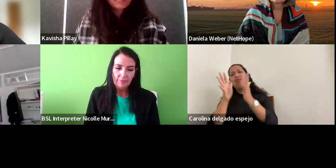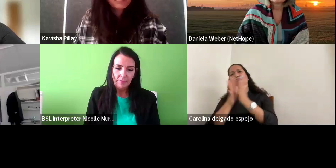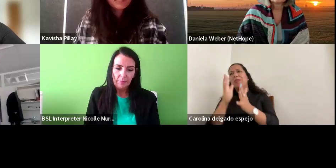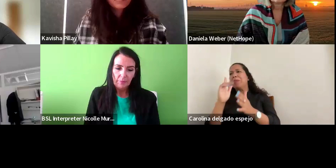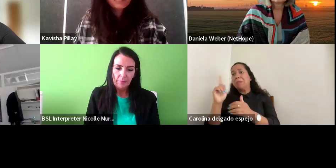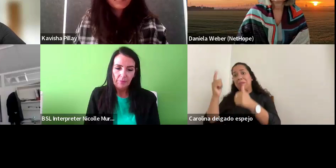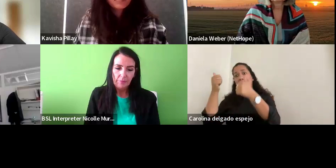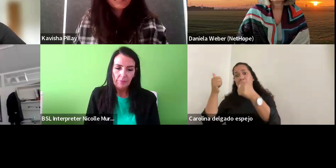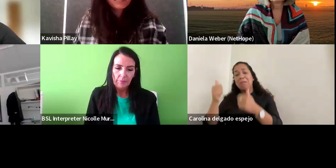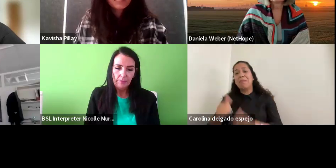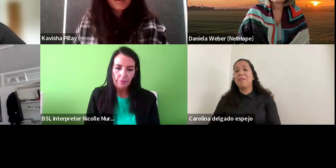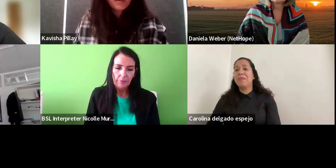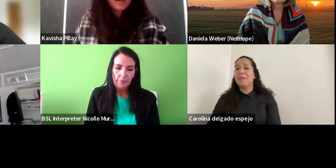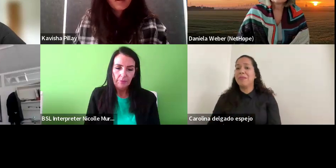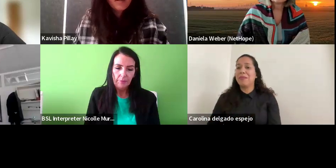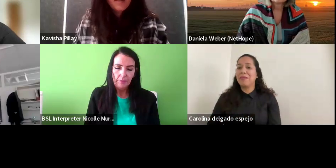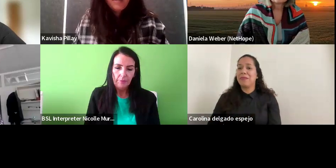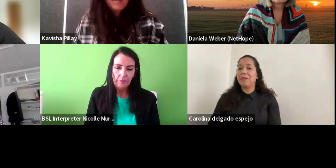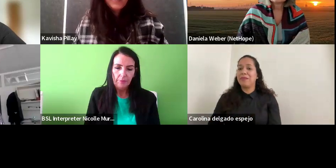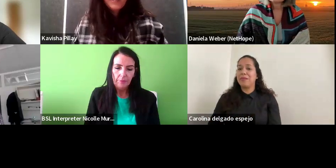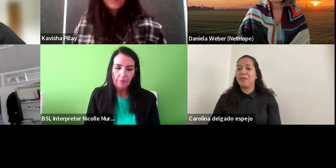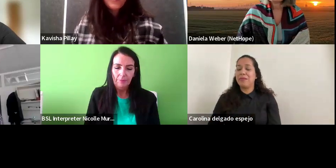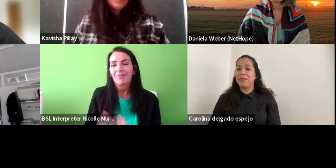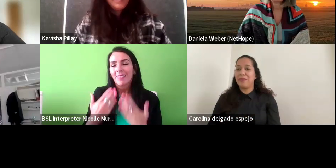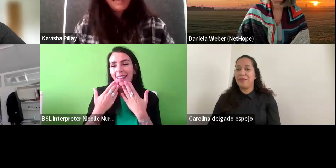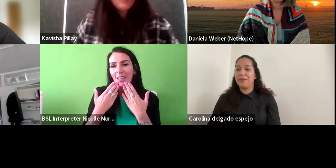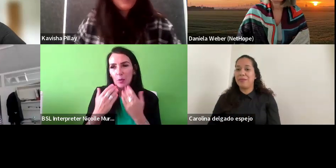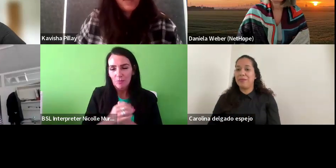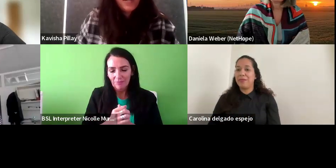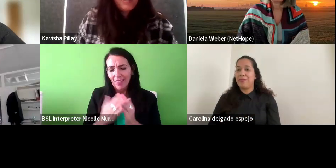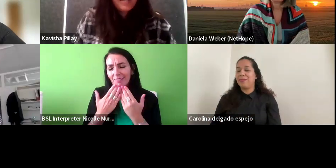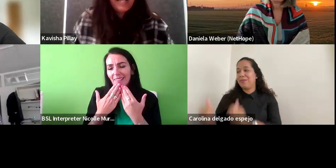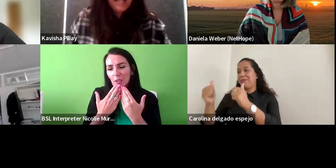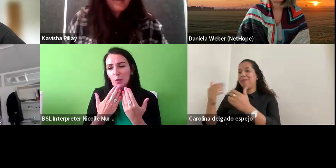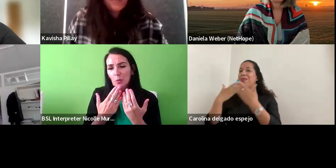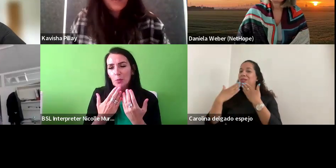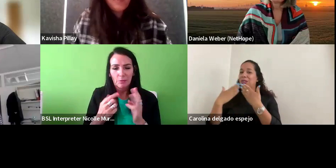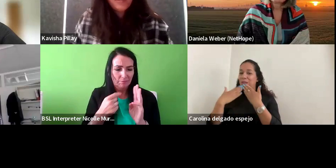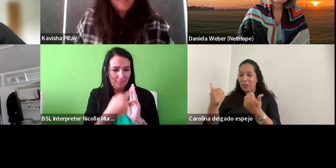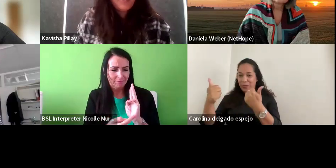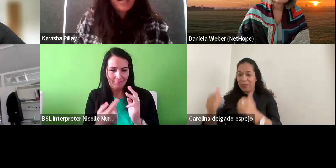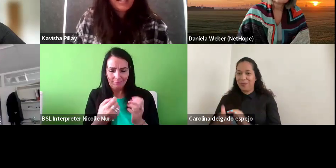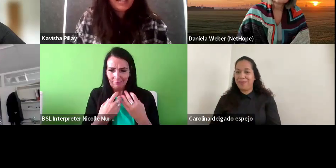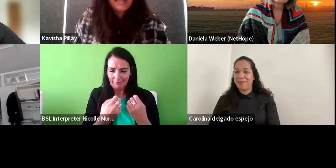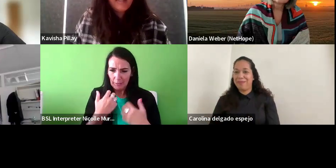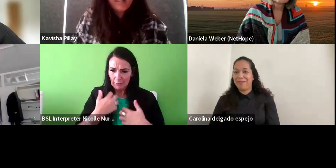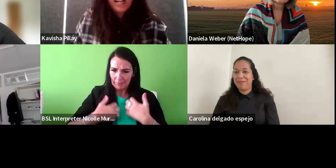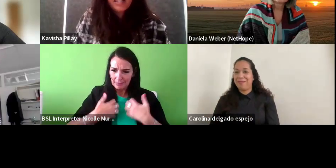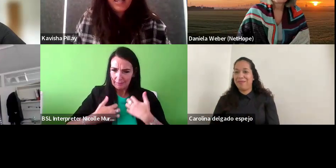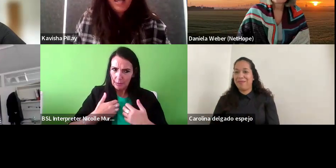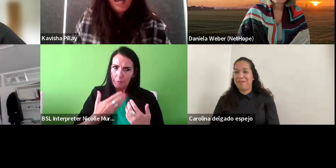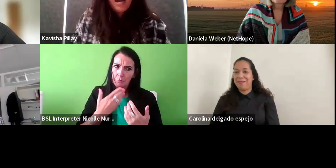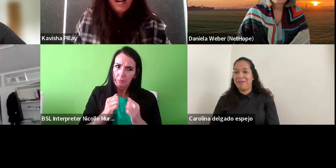conversation between the three of you? Thank you, Kavisha. Thanks, Malebo. Yeah, thank you so much, Ed and Daniela. I think your inputs have been really